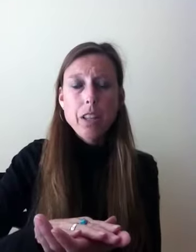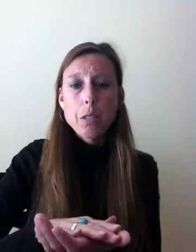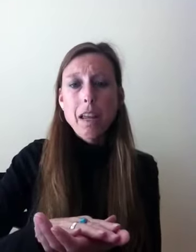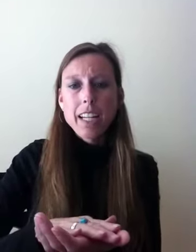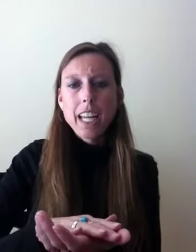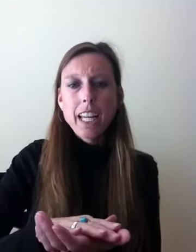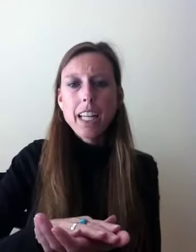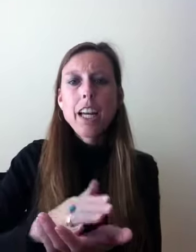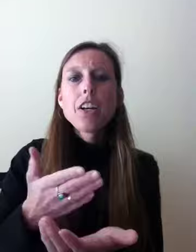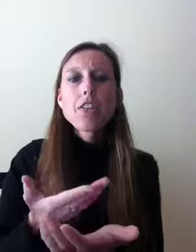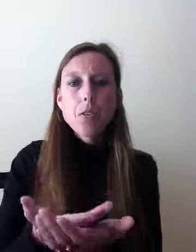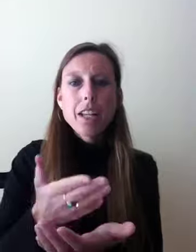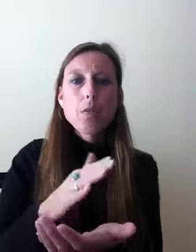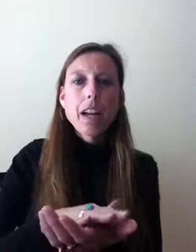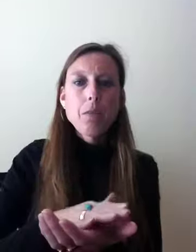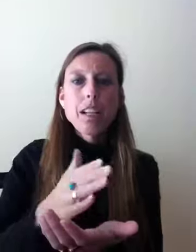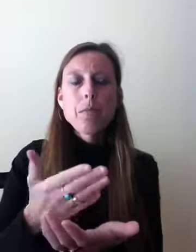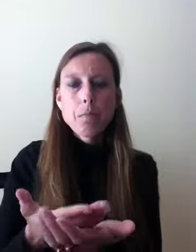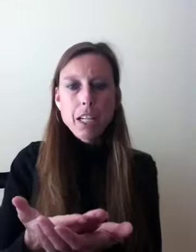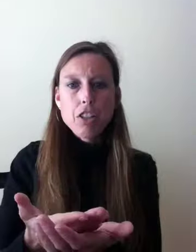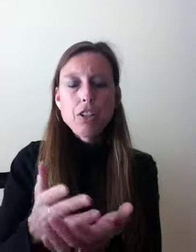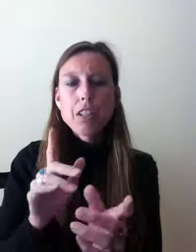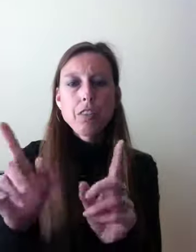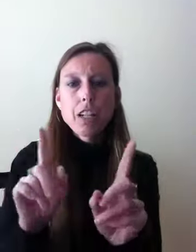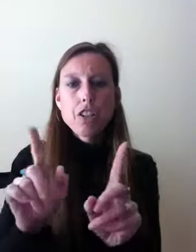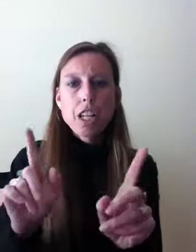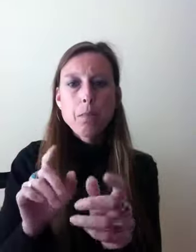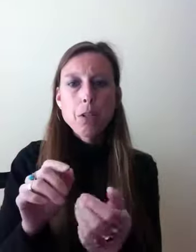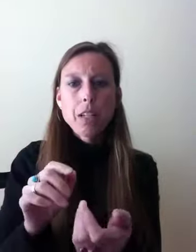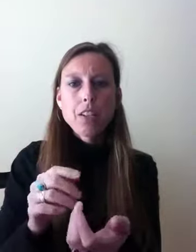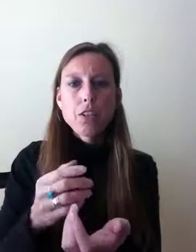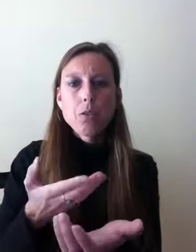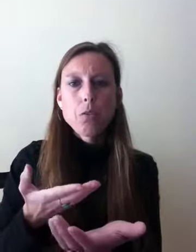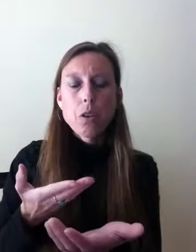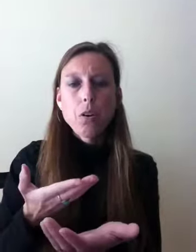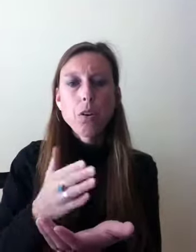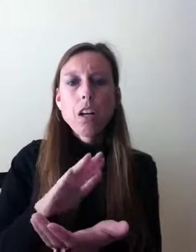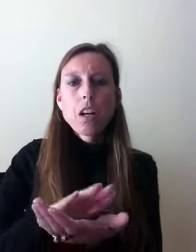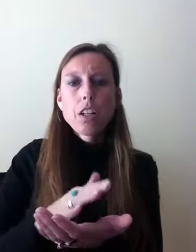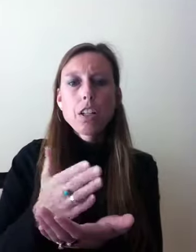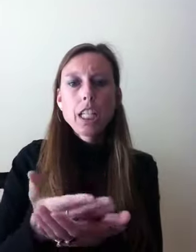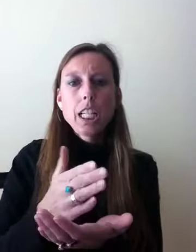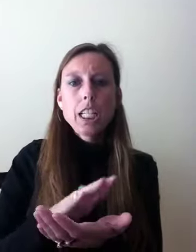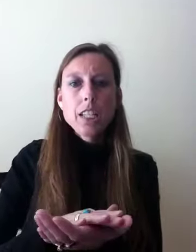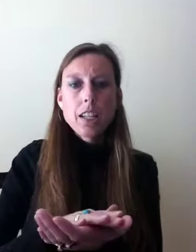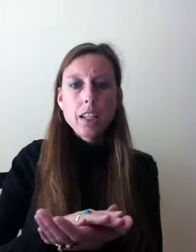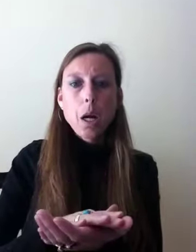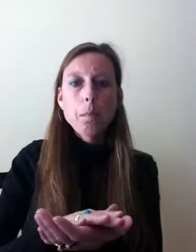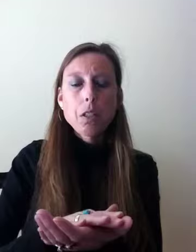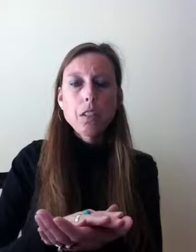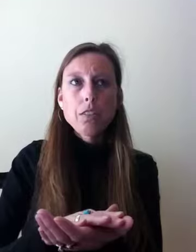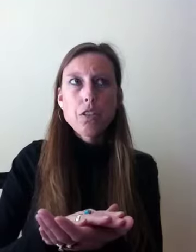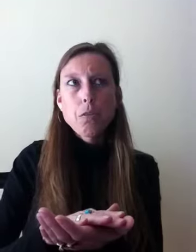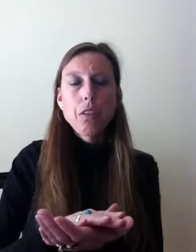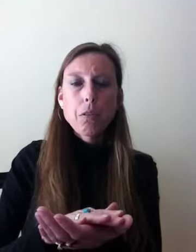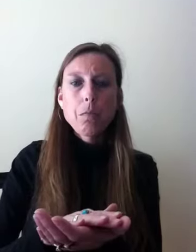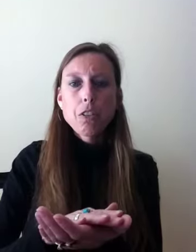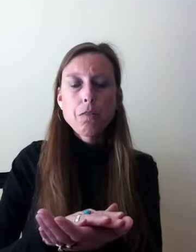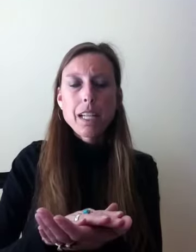that's pancake. So that's why you want to make sure you differentiate between the two. So cooking, it's a couple,